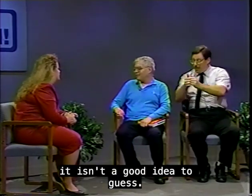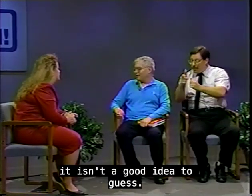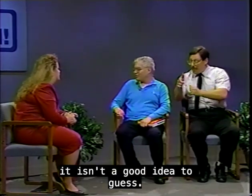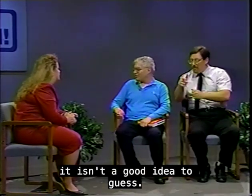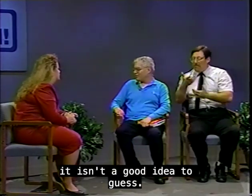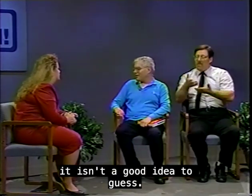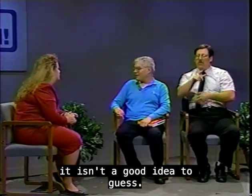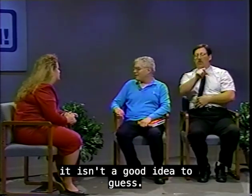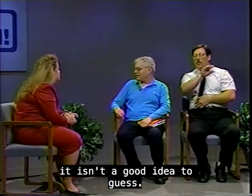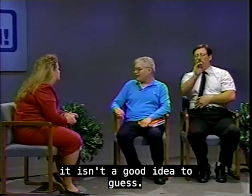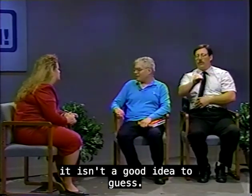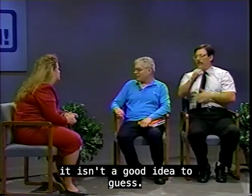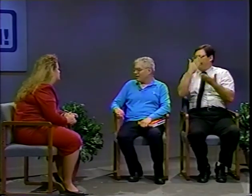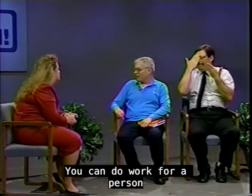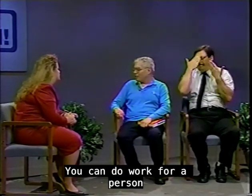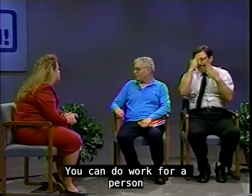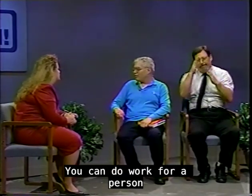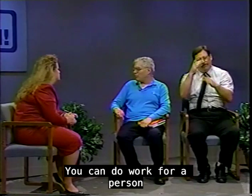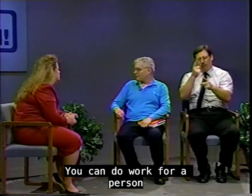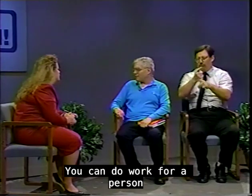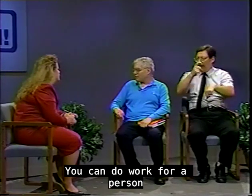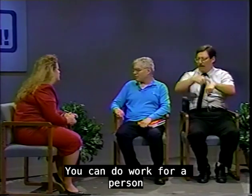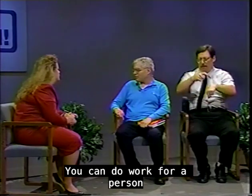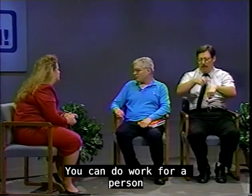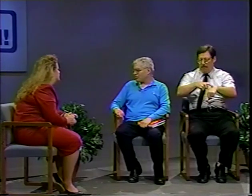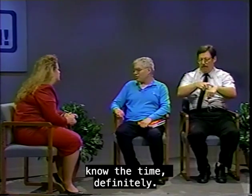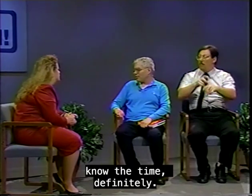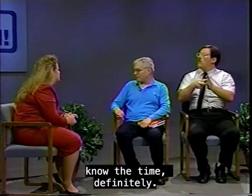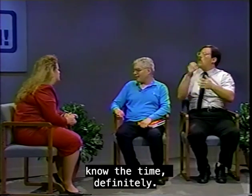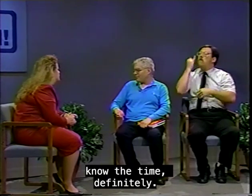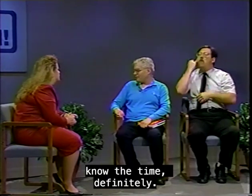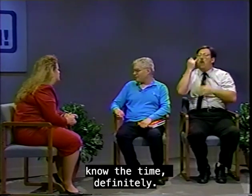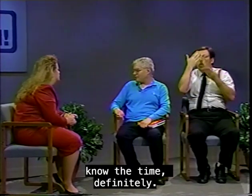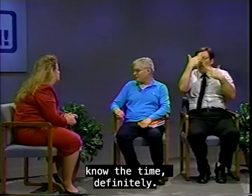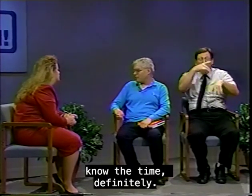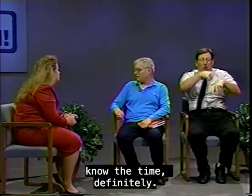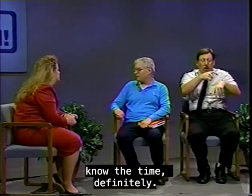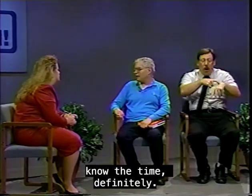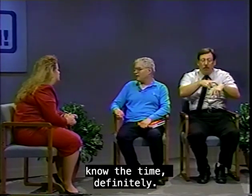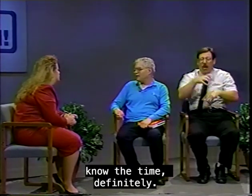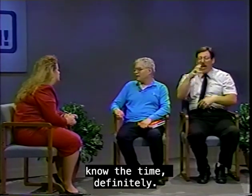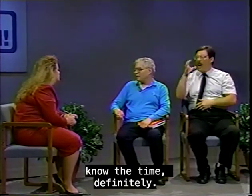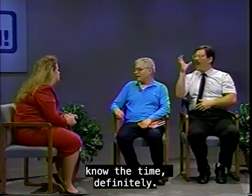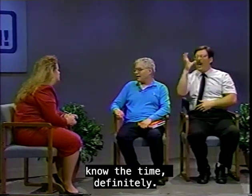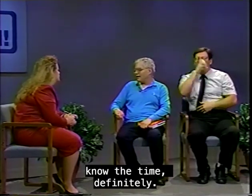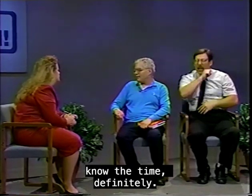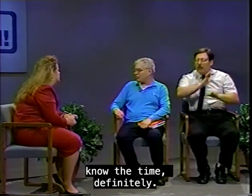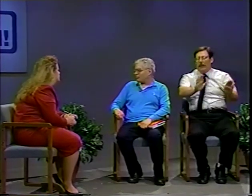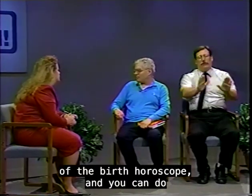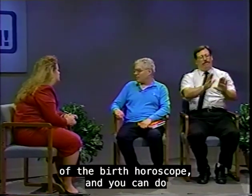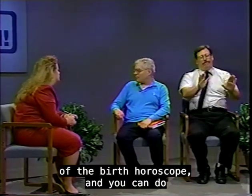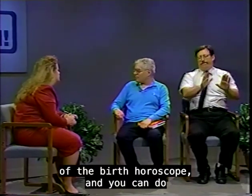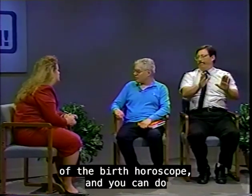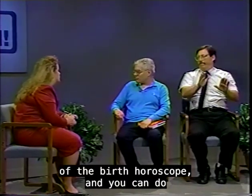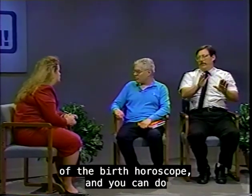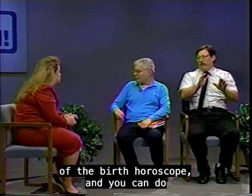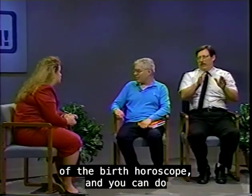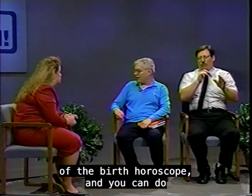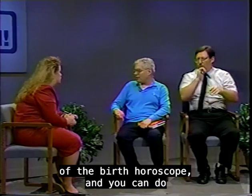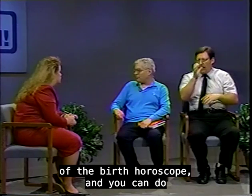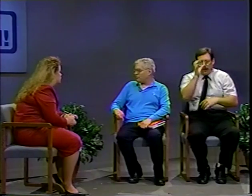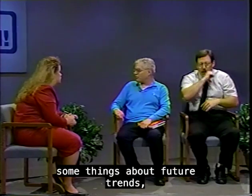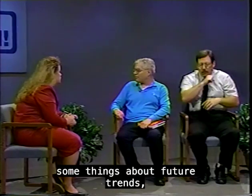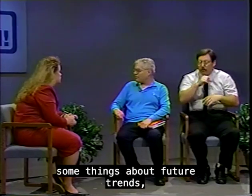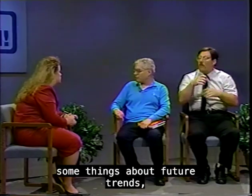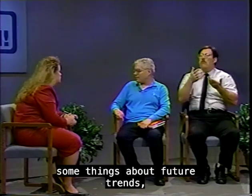time, it isn't a good idea to guess. You can do work for a person who doesn't know the time, definitely. You can do an analysis of the birth horoscope,